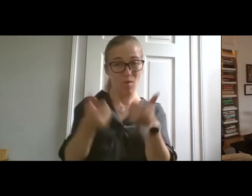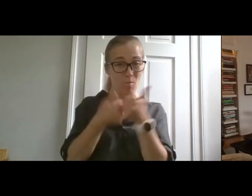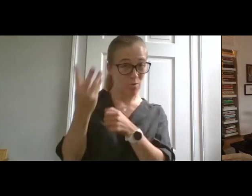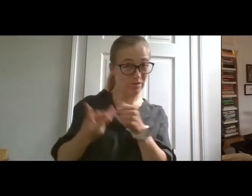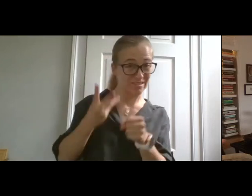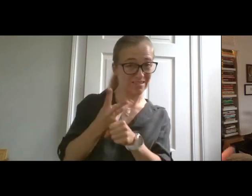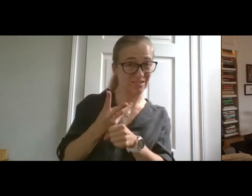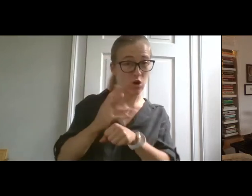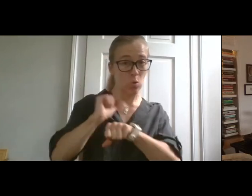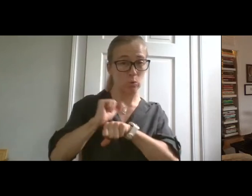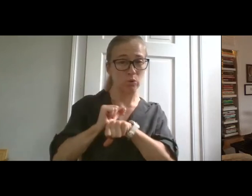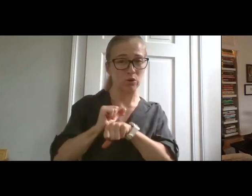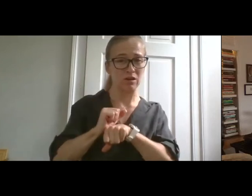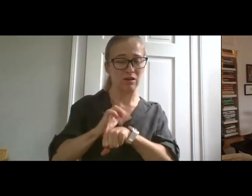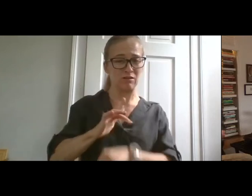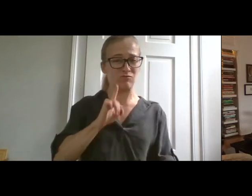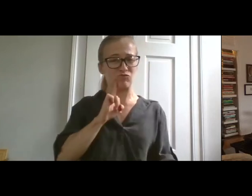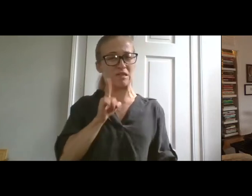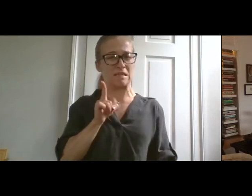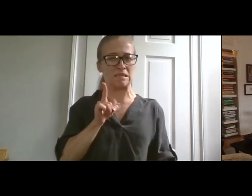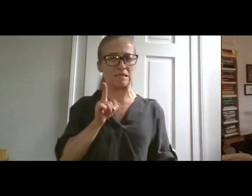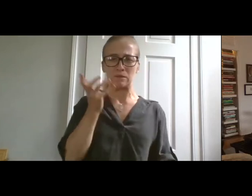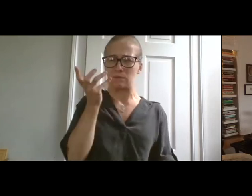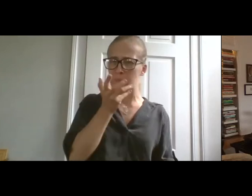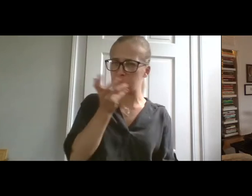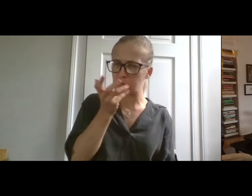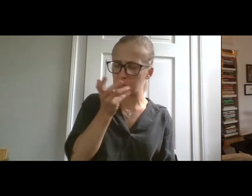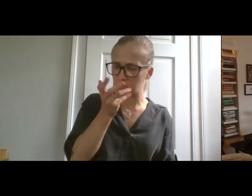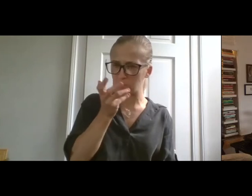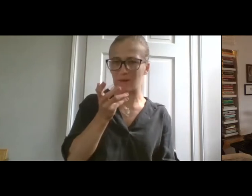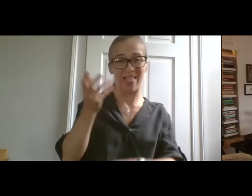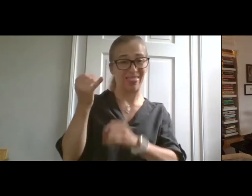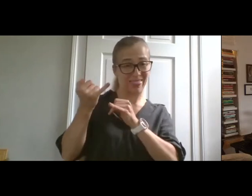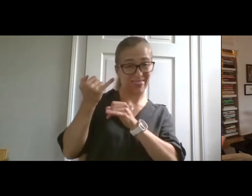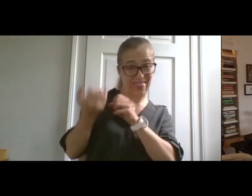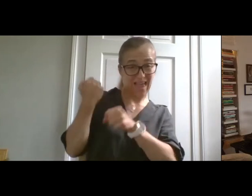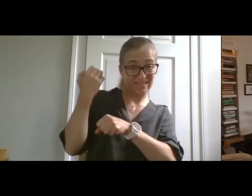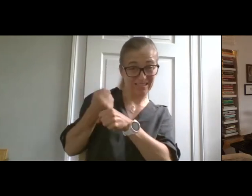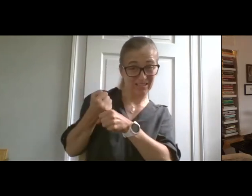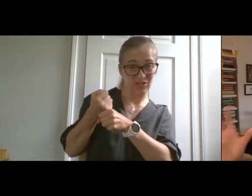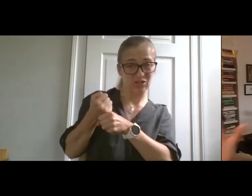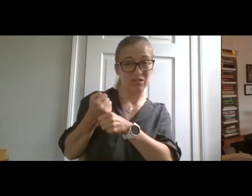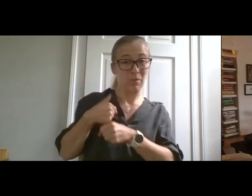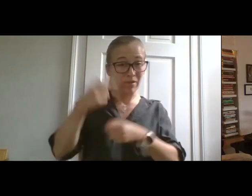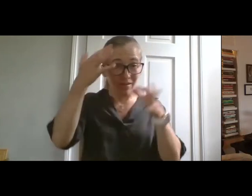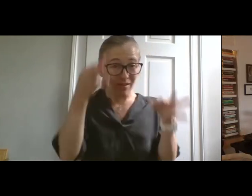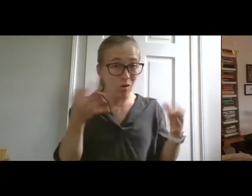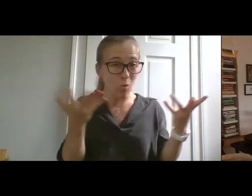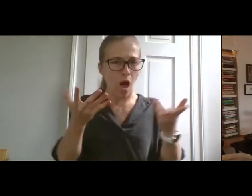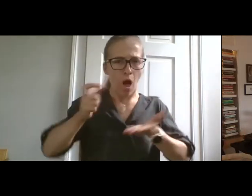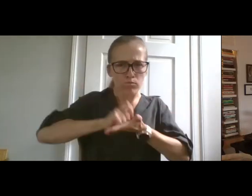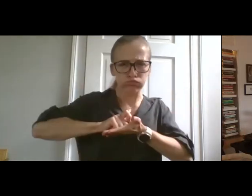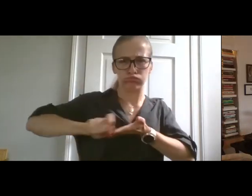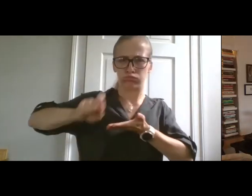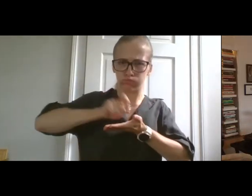the work has felt really amorphous. There came a point last year when I decided that the thing to do would be to write down